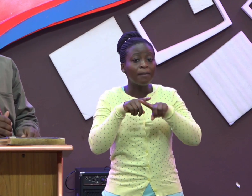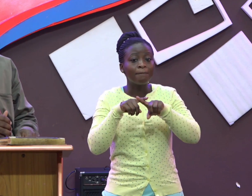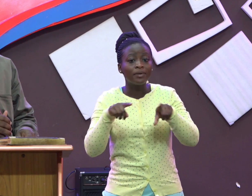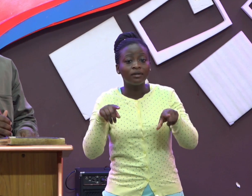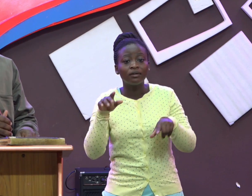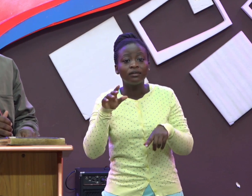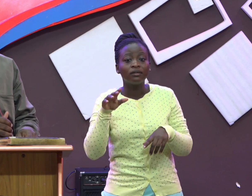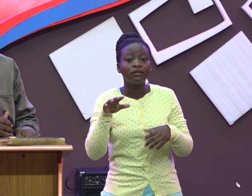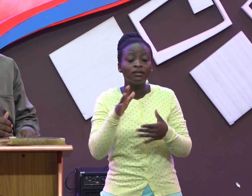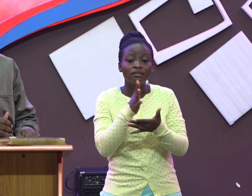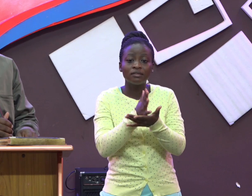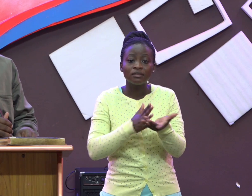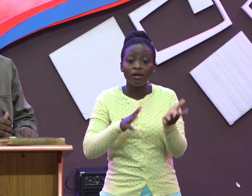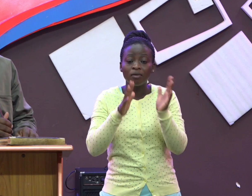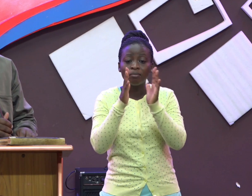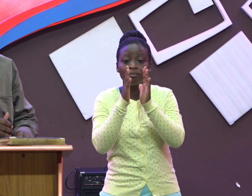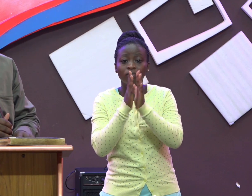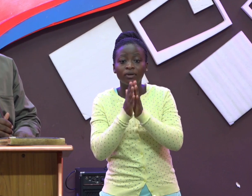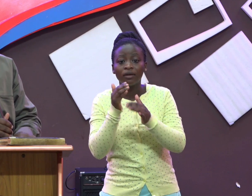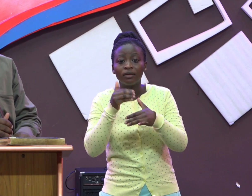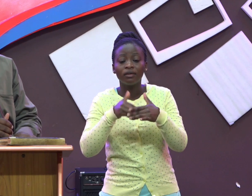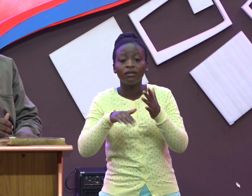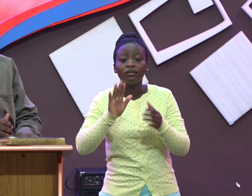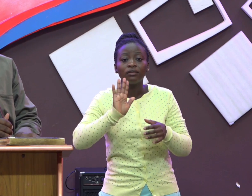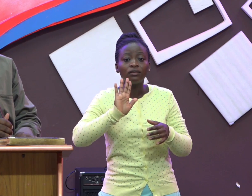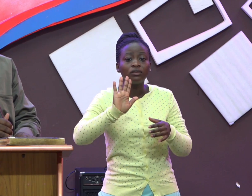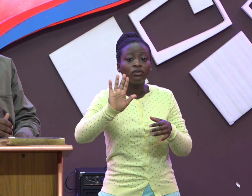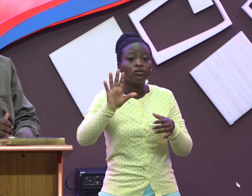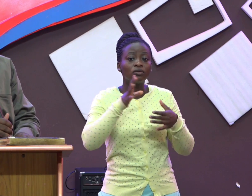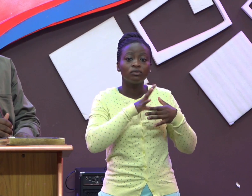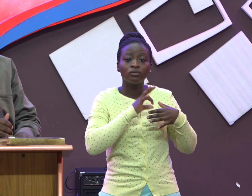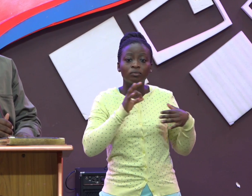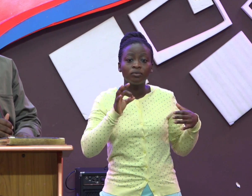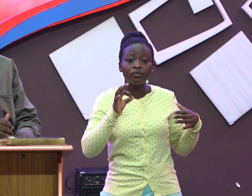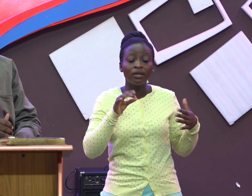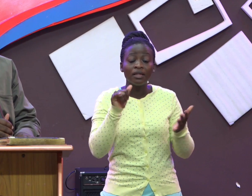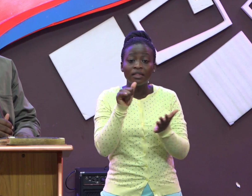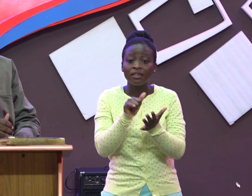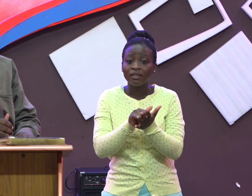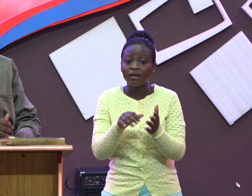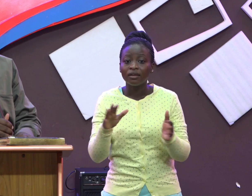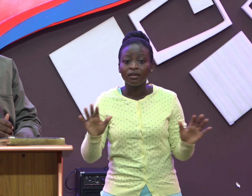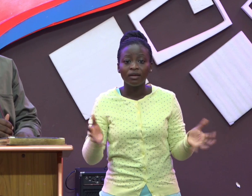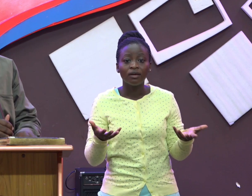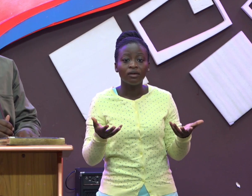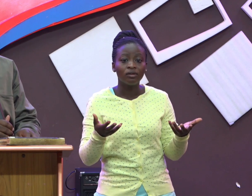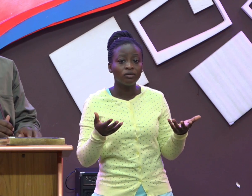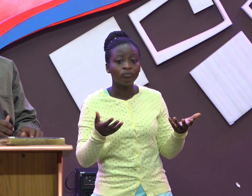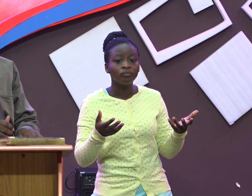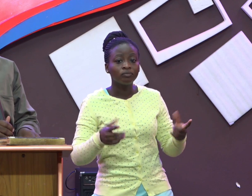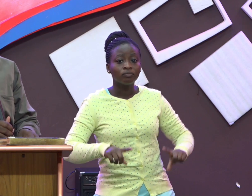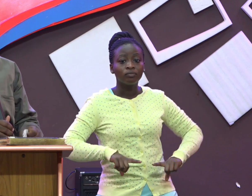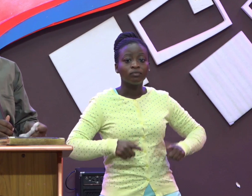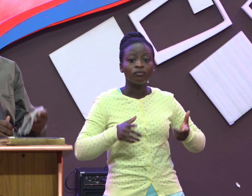is a prayer coming out. That's how a living spirit does. Praise the Lord. Bible yegamba.